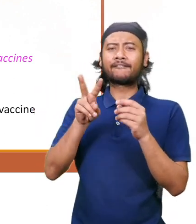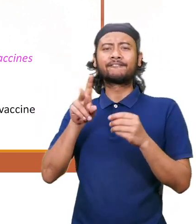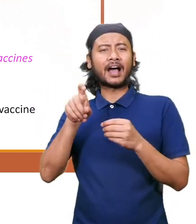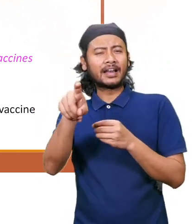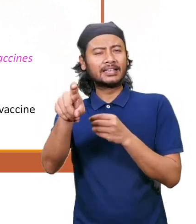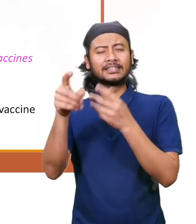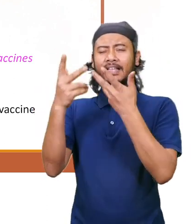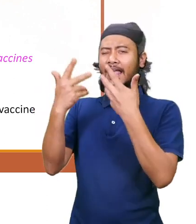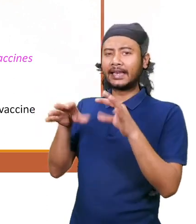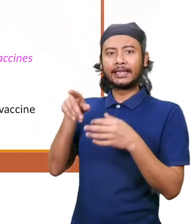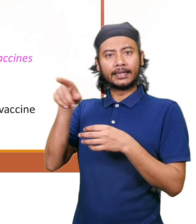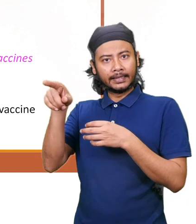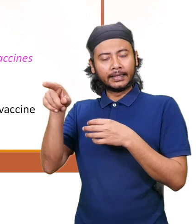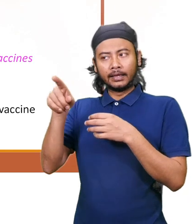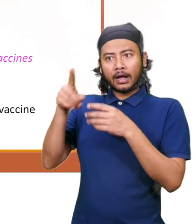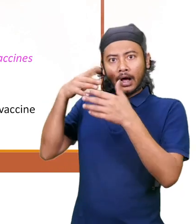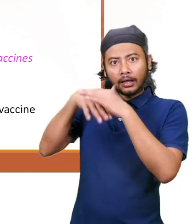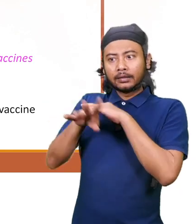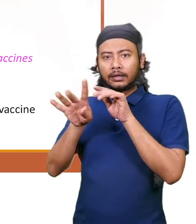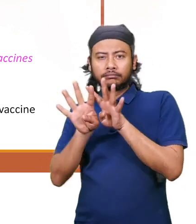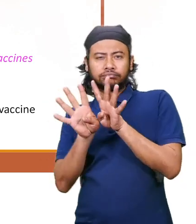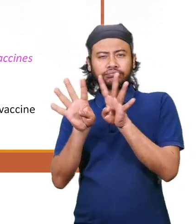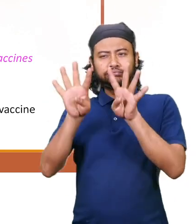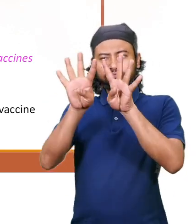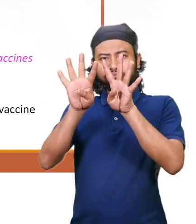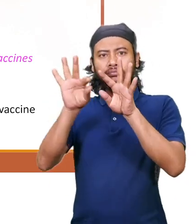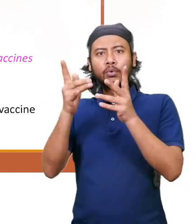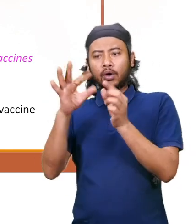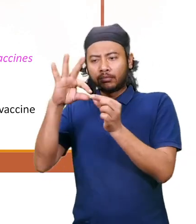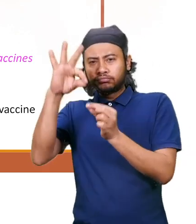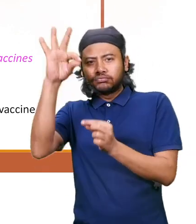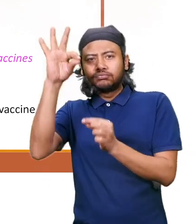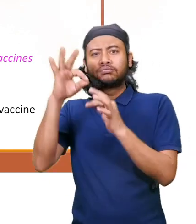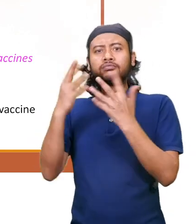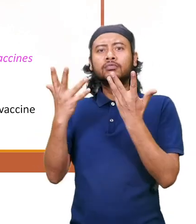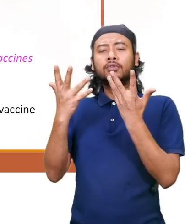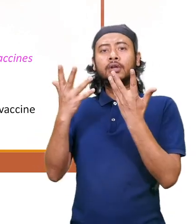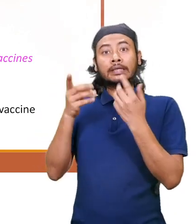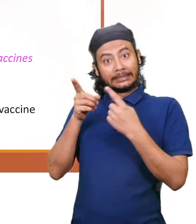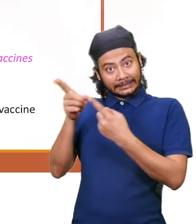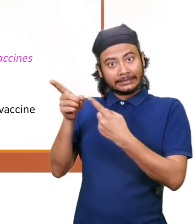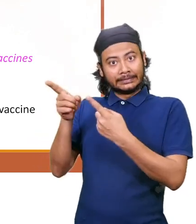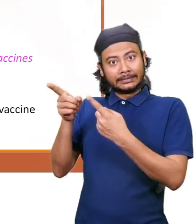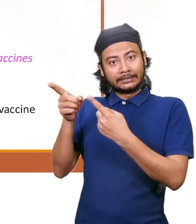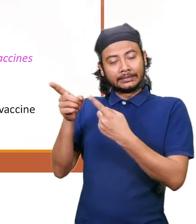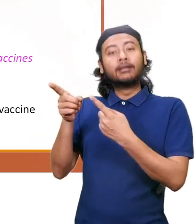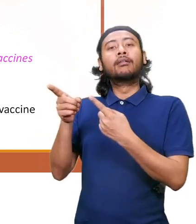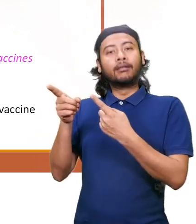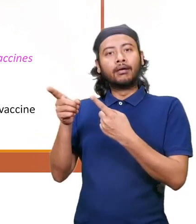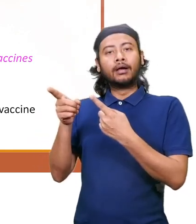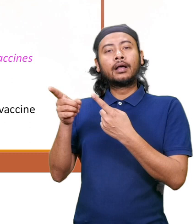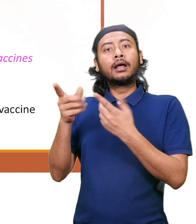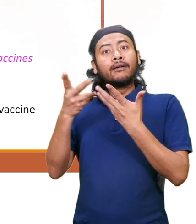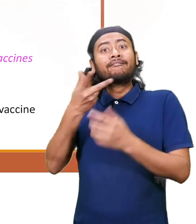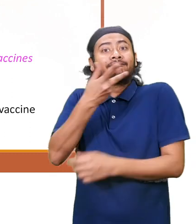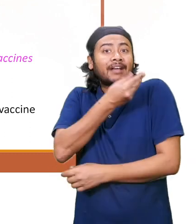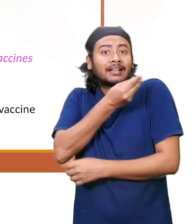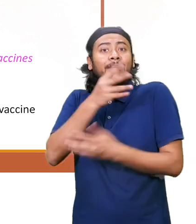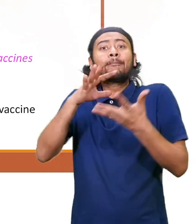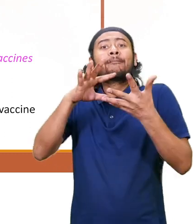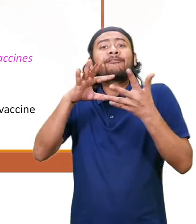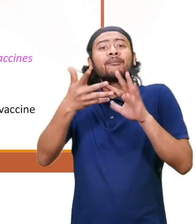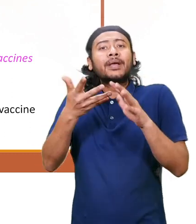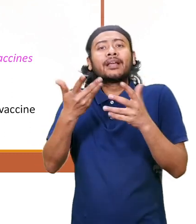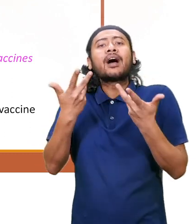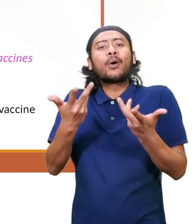the microorganisms. Basically, we are using a portion of these microorganisms, either the cell